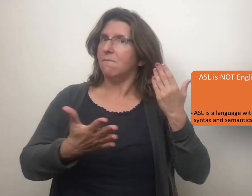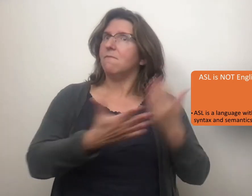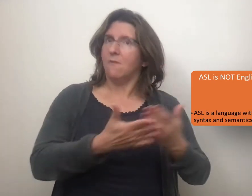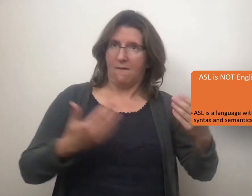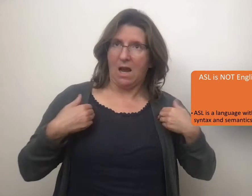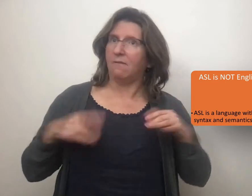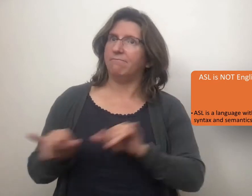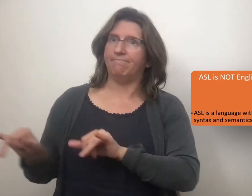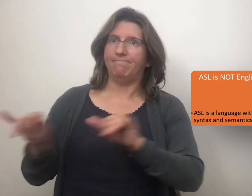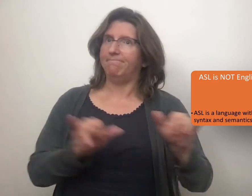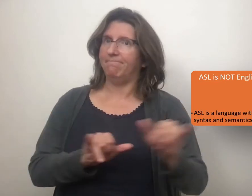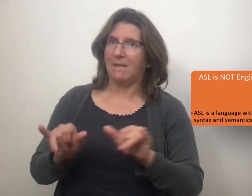other language.